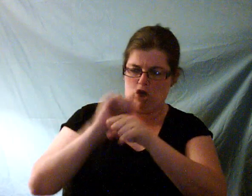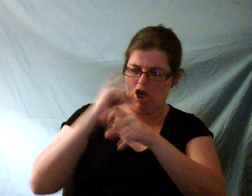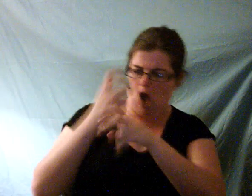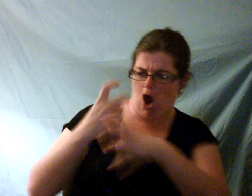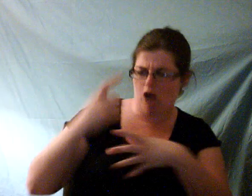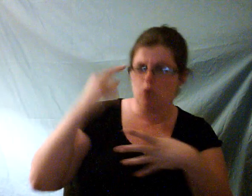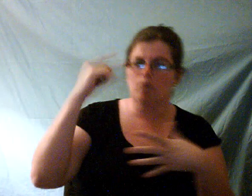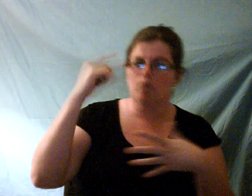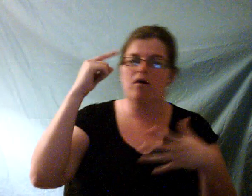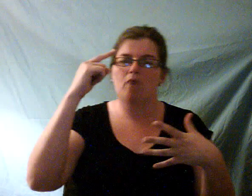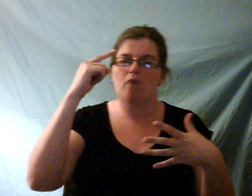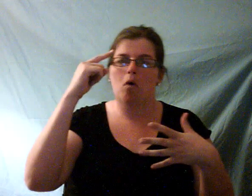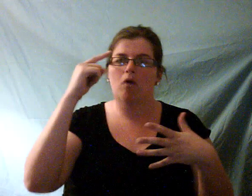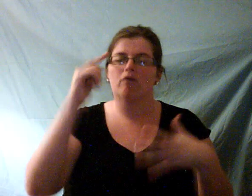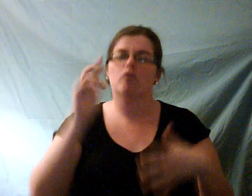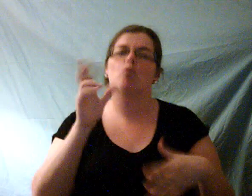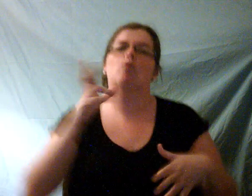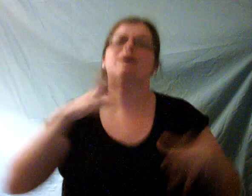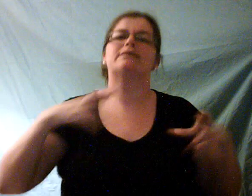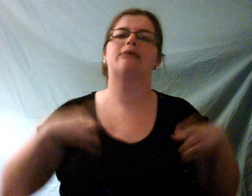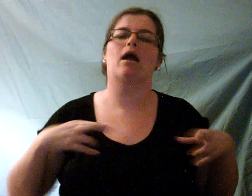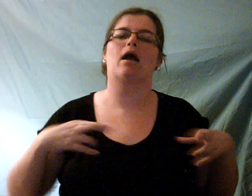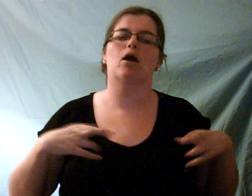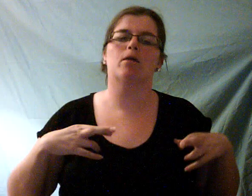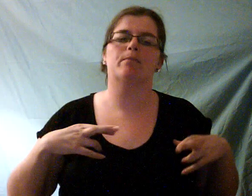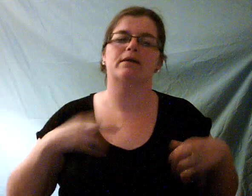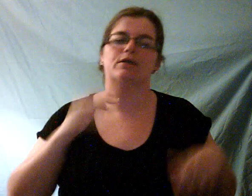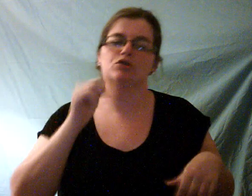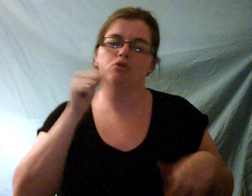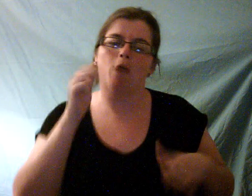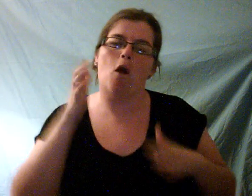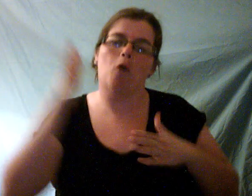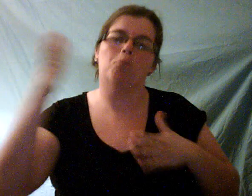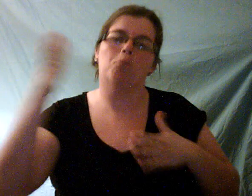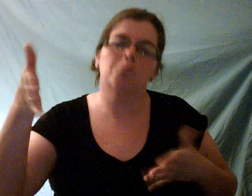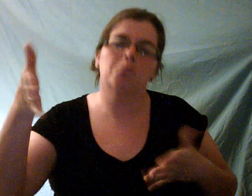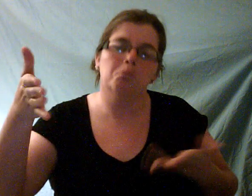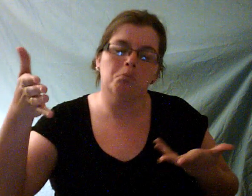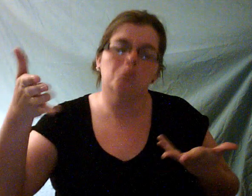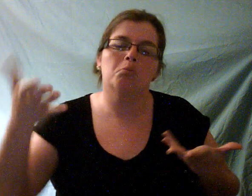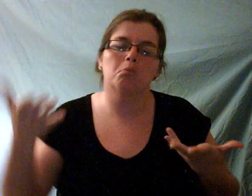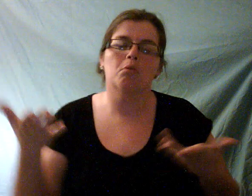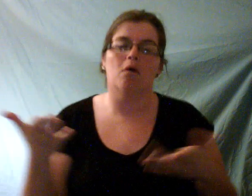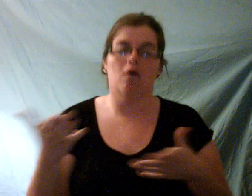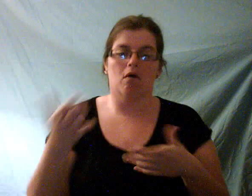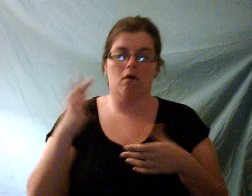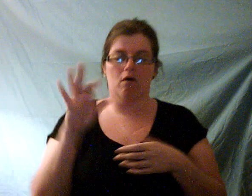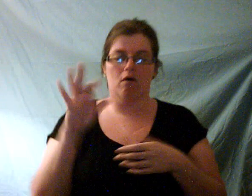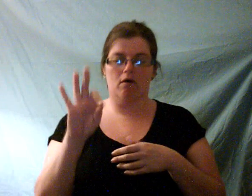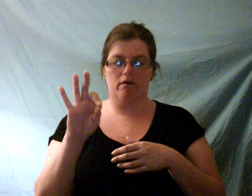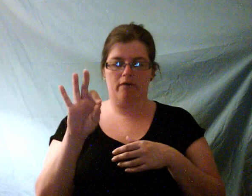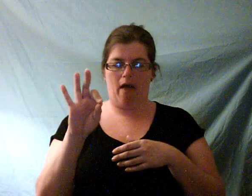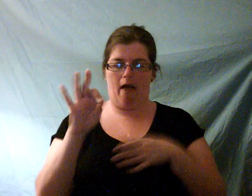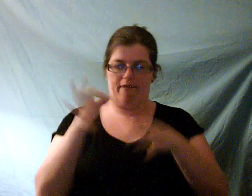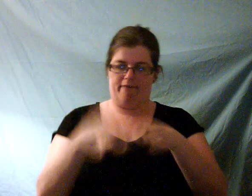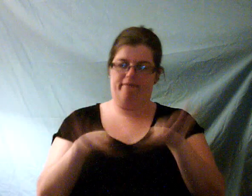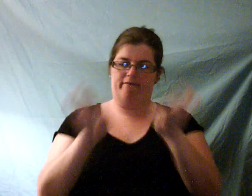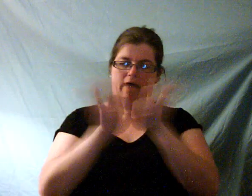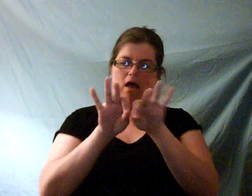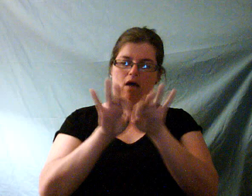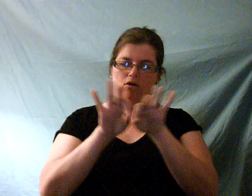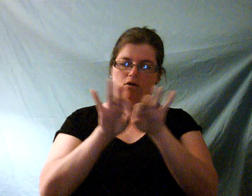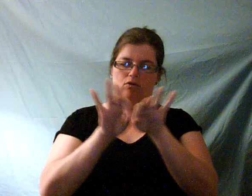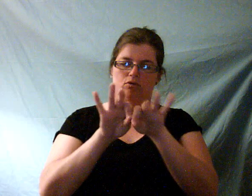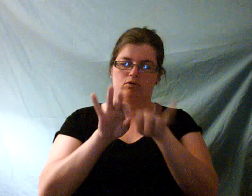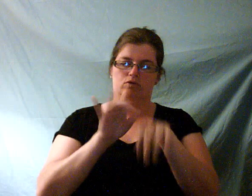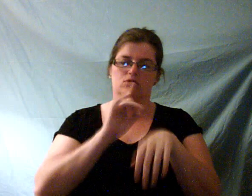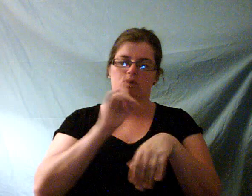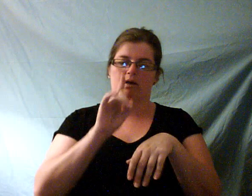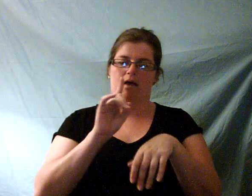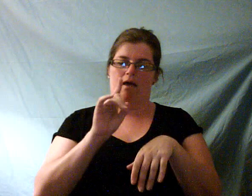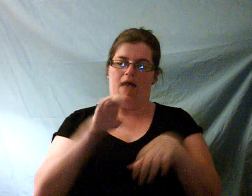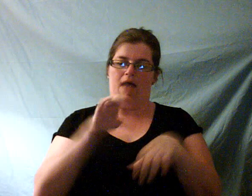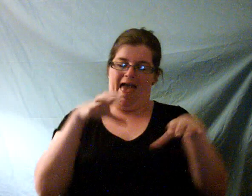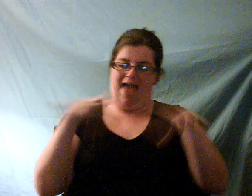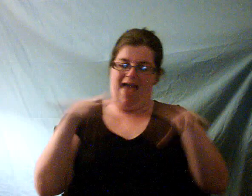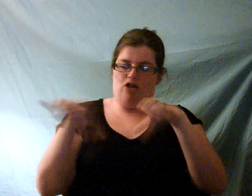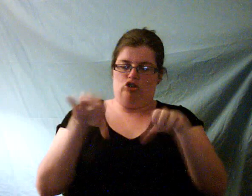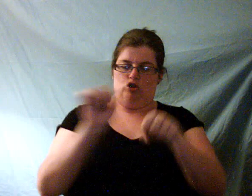can retire tomorrow. The ninth value that Cole talks about is this action-work orientation. And I've already talked about